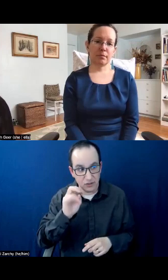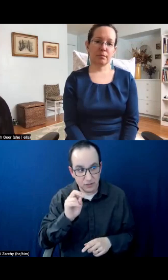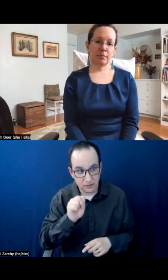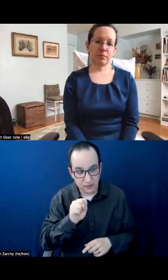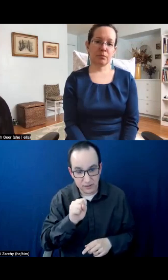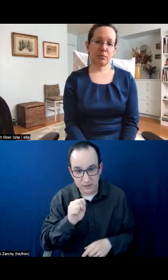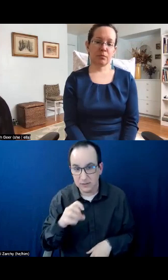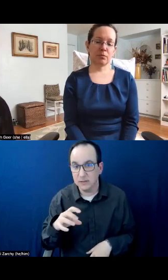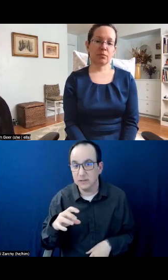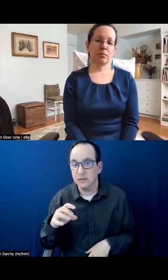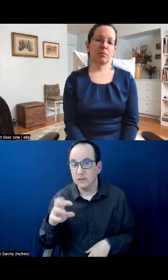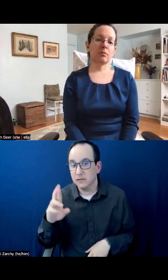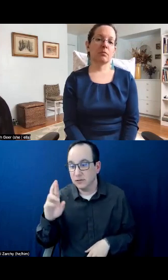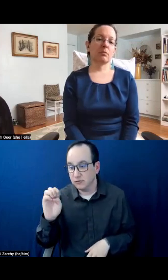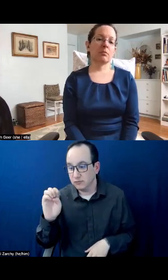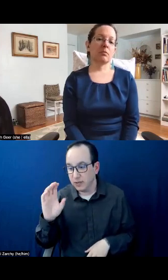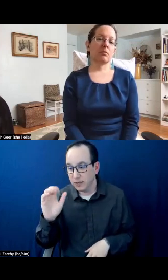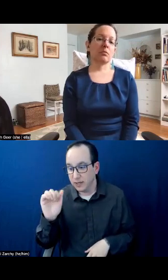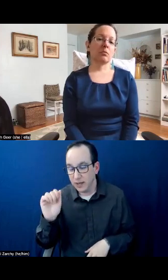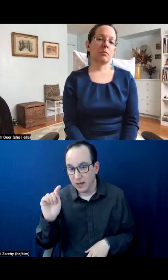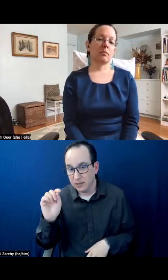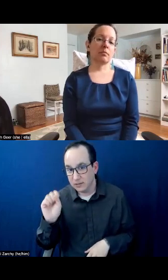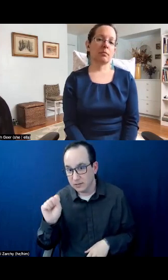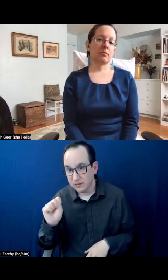First point here, expansions.